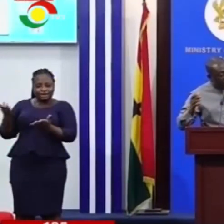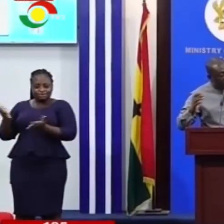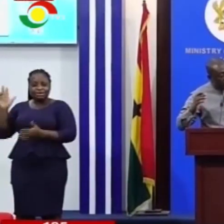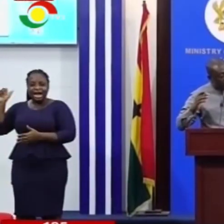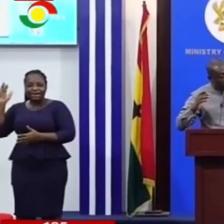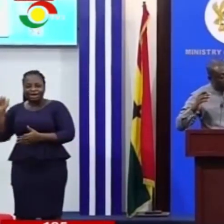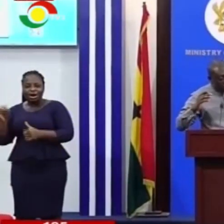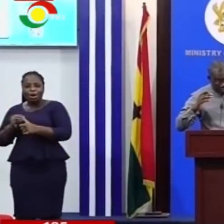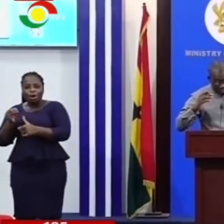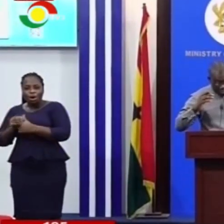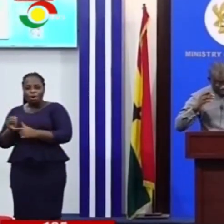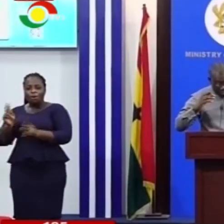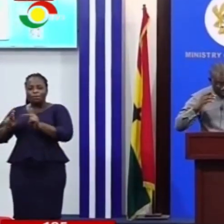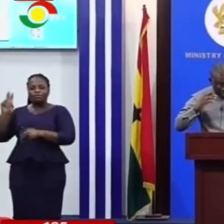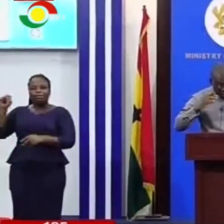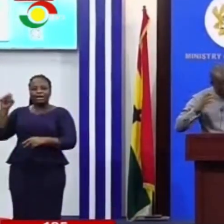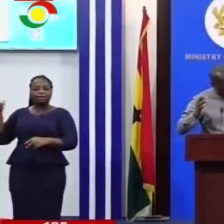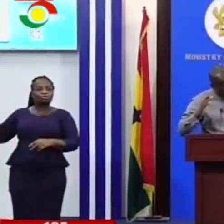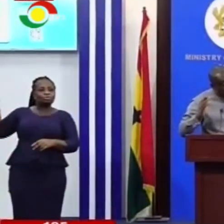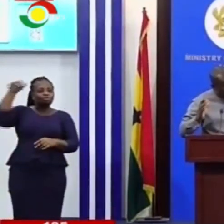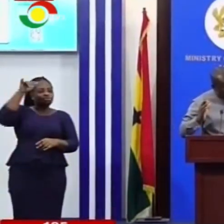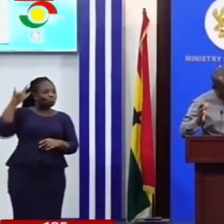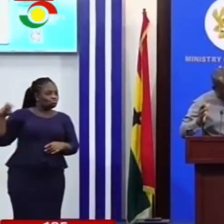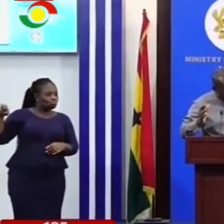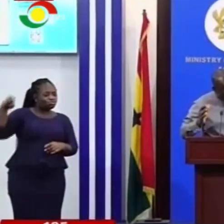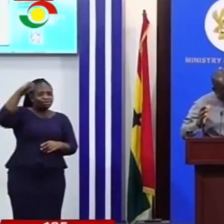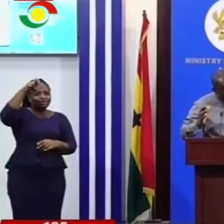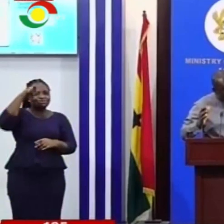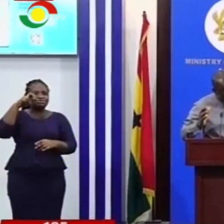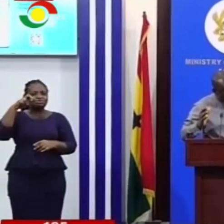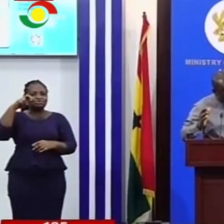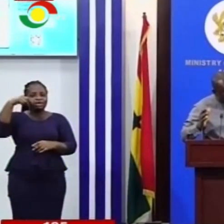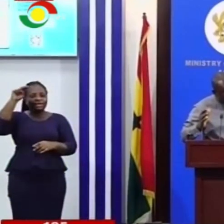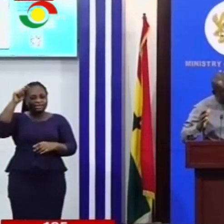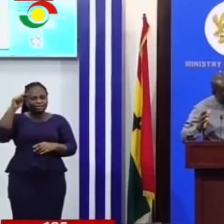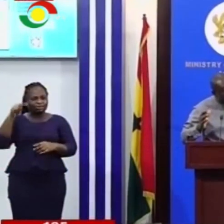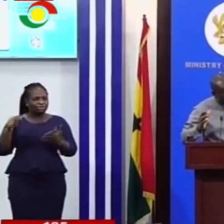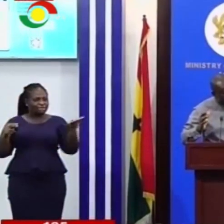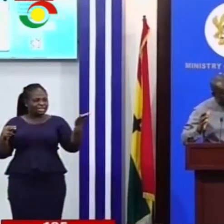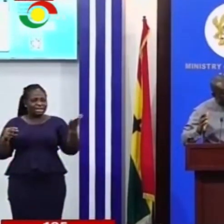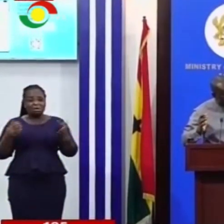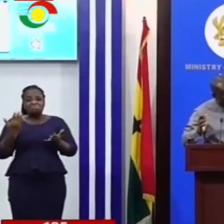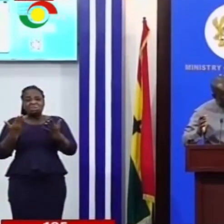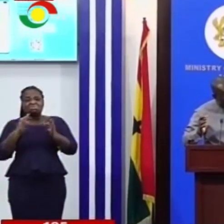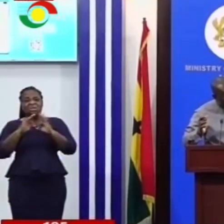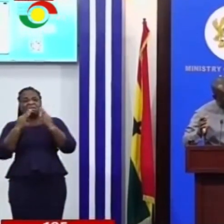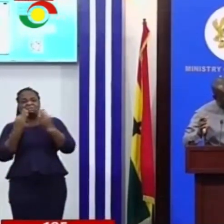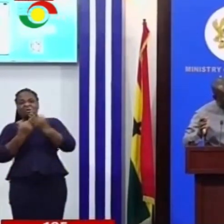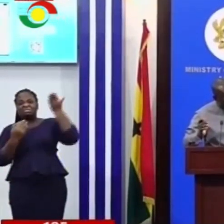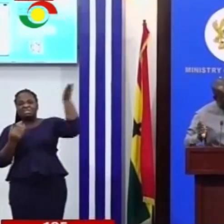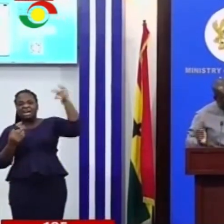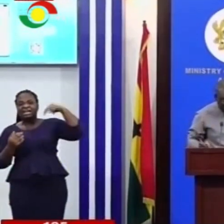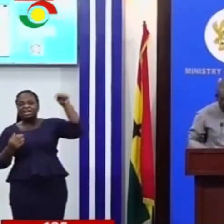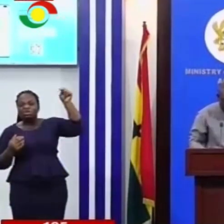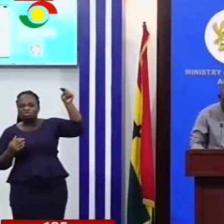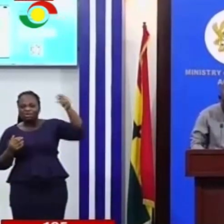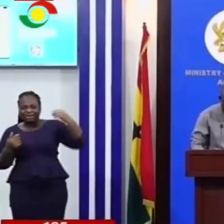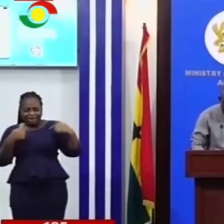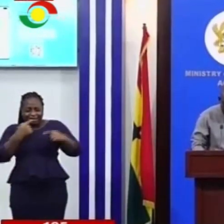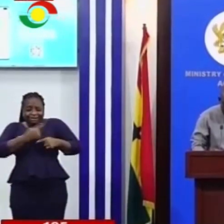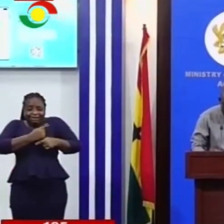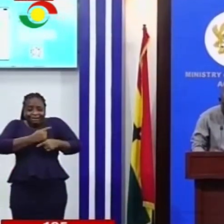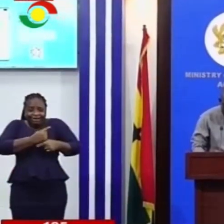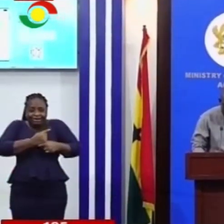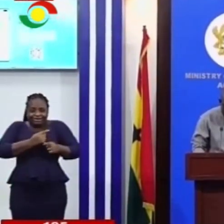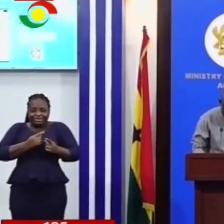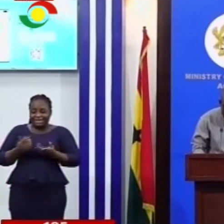corner. And come on, Senator, Senator, I was your phone so pale, my demon out to me, I was your phone so cummet too.